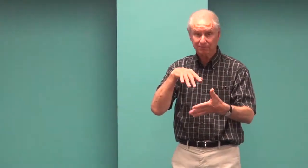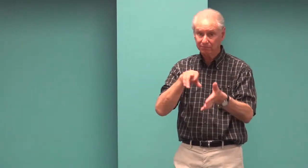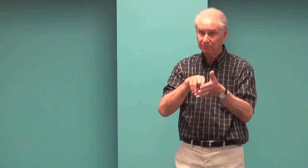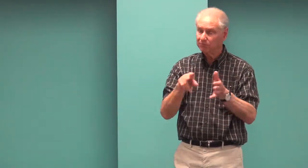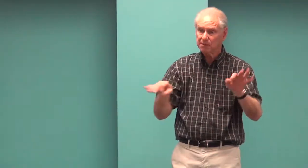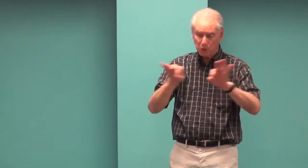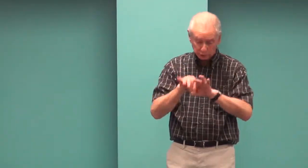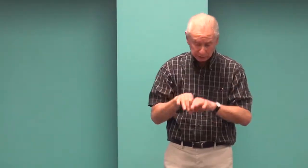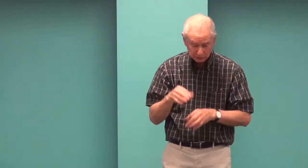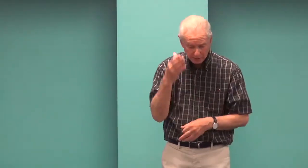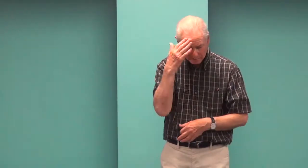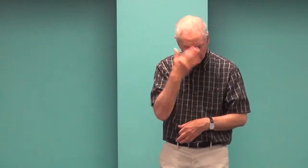the importance of study.